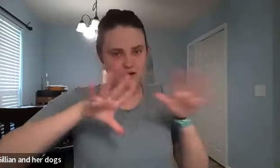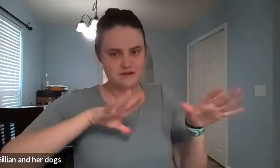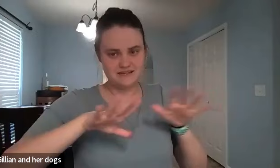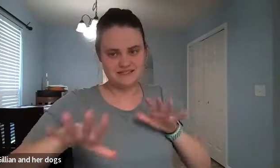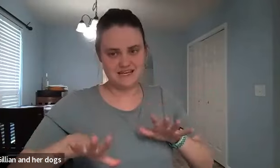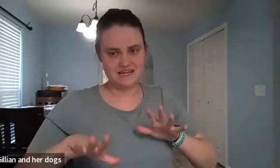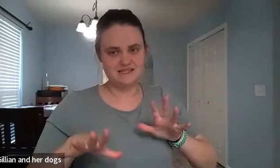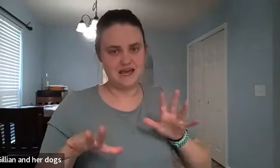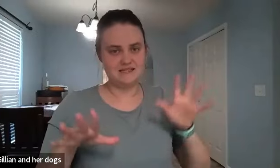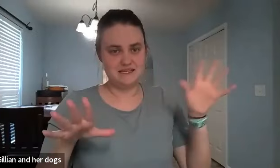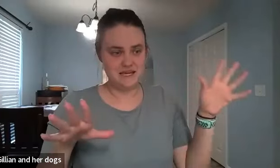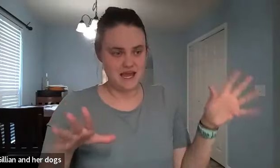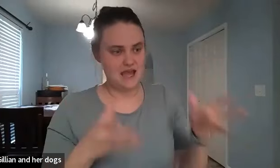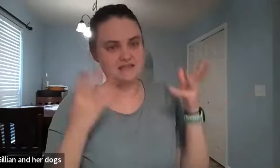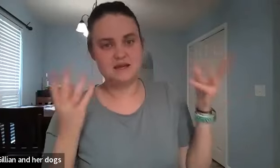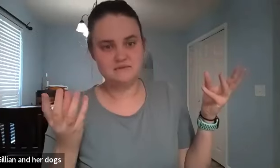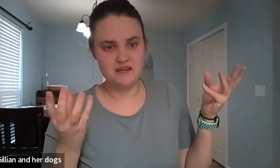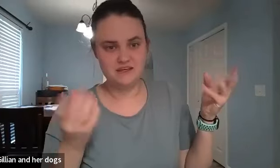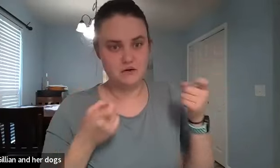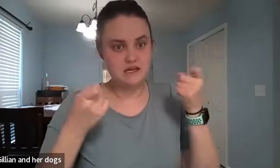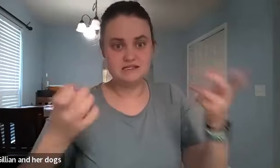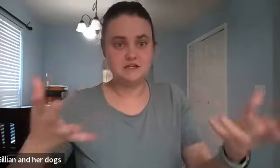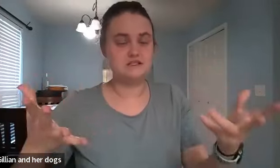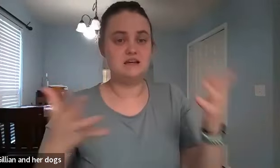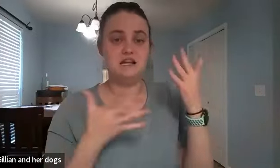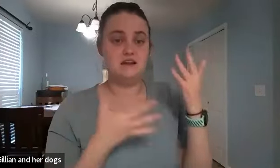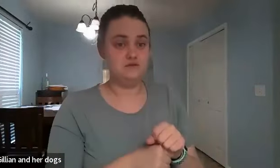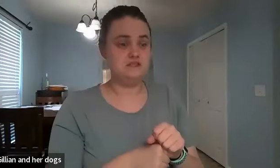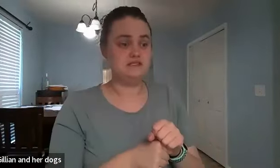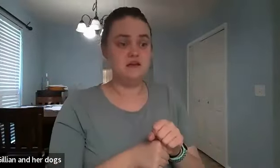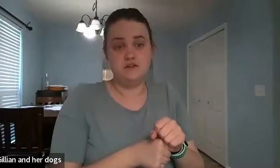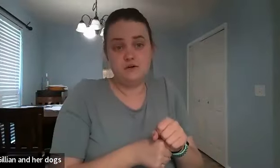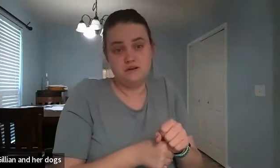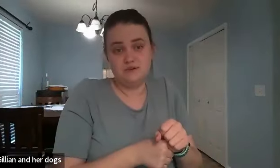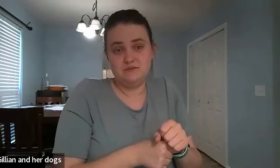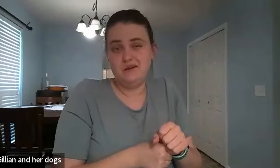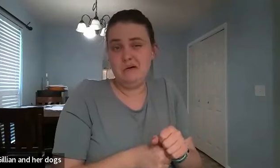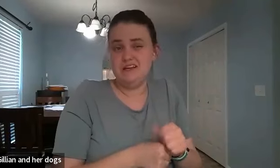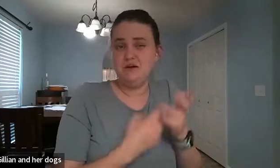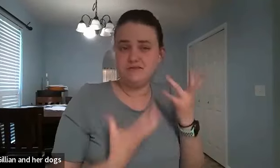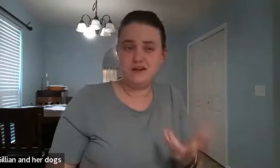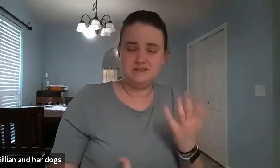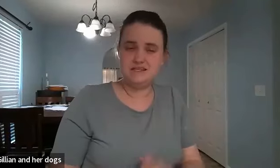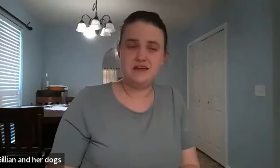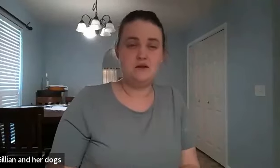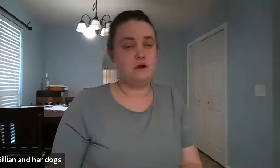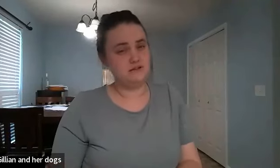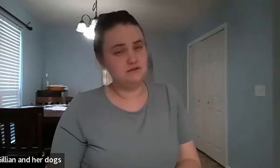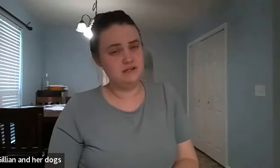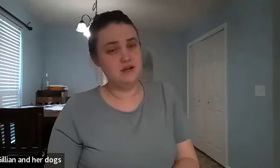always like to say is that as I'm like, yes, here's signs and I've used these, there are always ones I'm like, what, I've not seen that, or I don't really know,